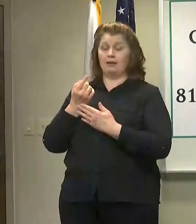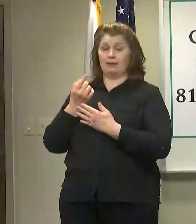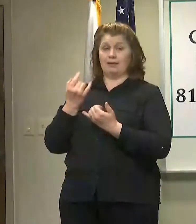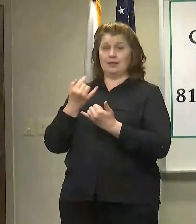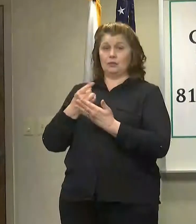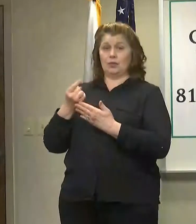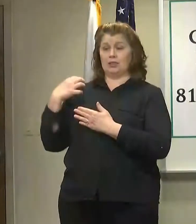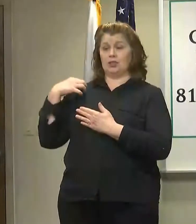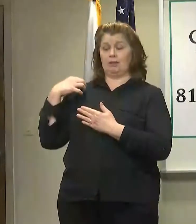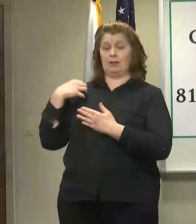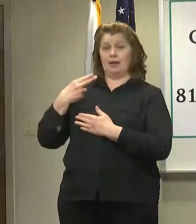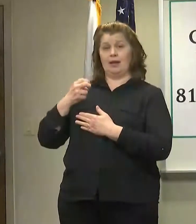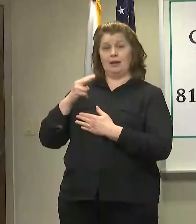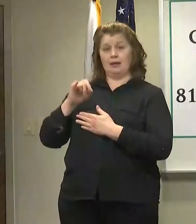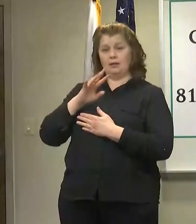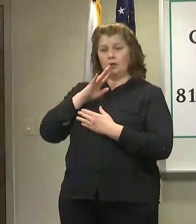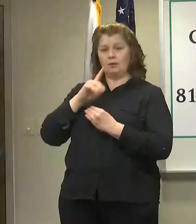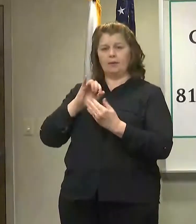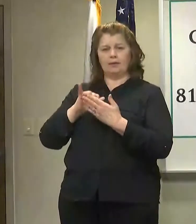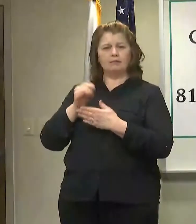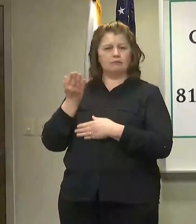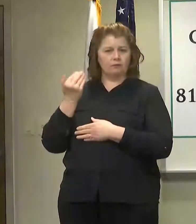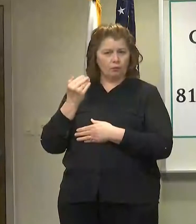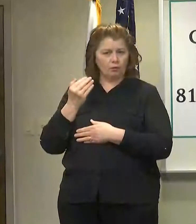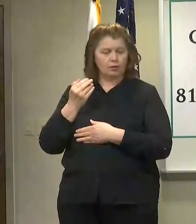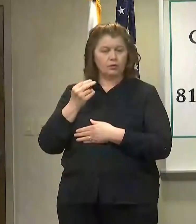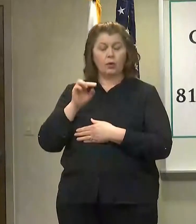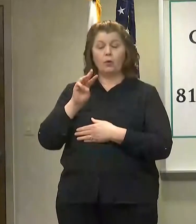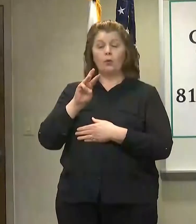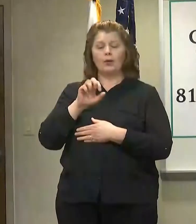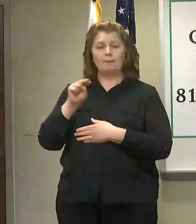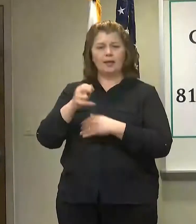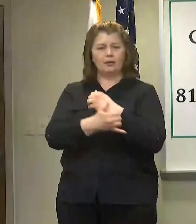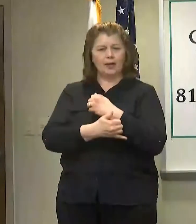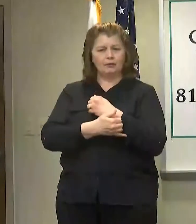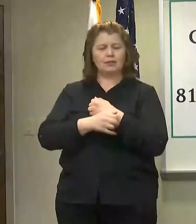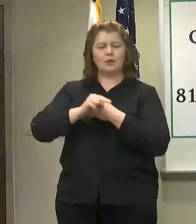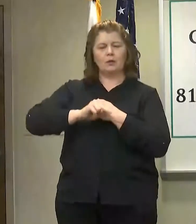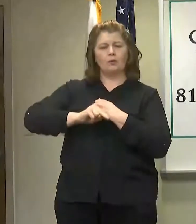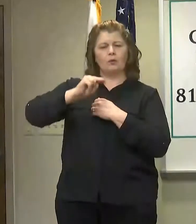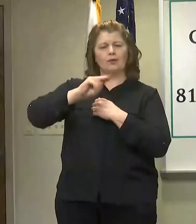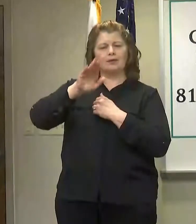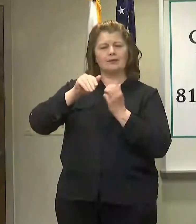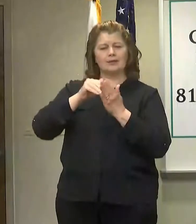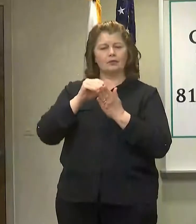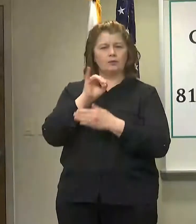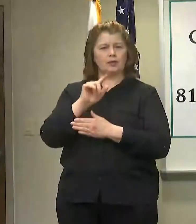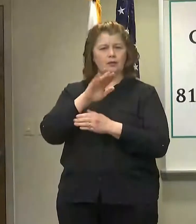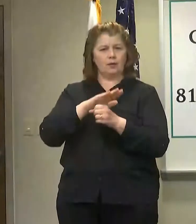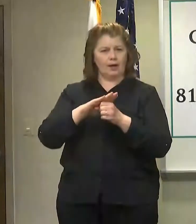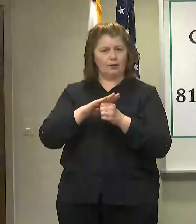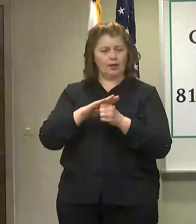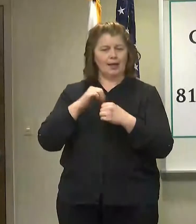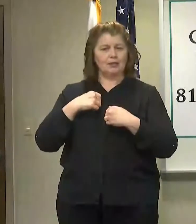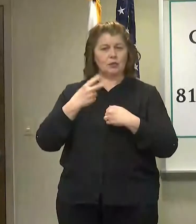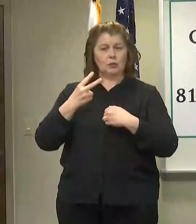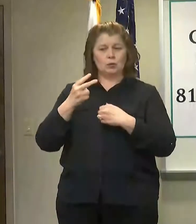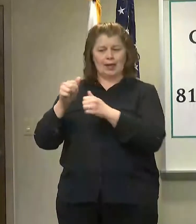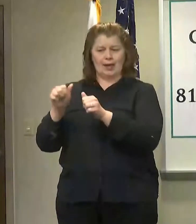when you look at the region, Winnebago County is what's called North Central Illinois region. It includes two regions, which is